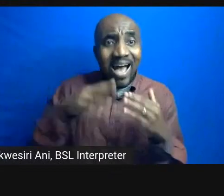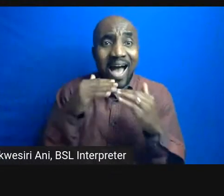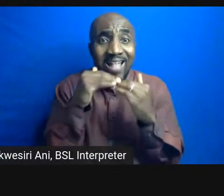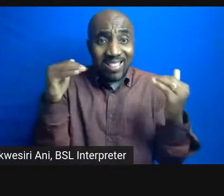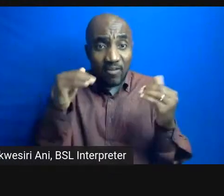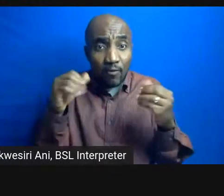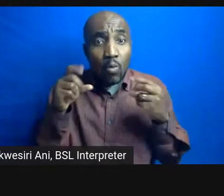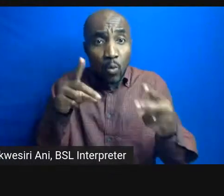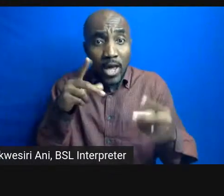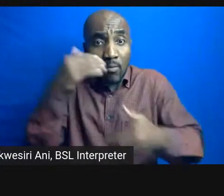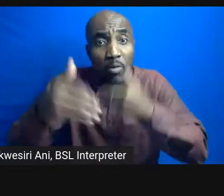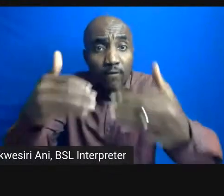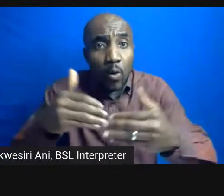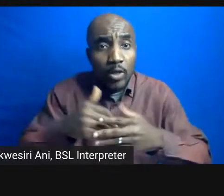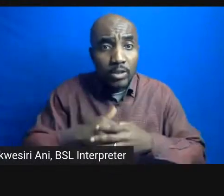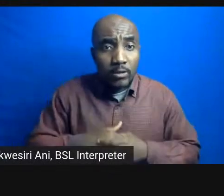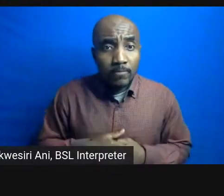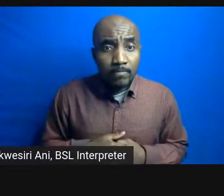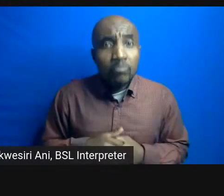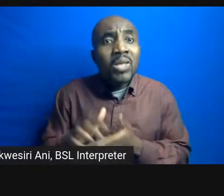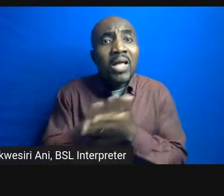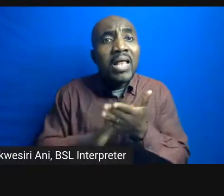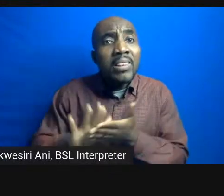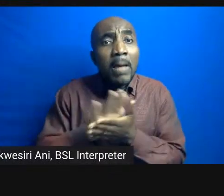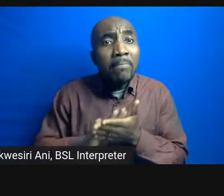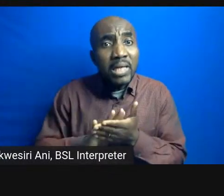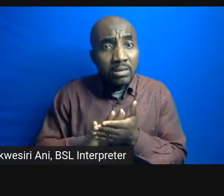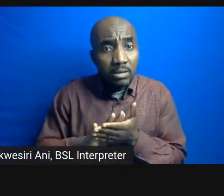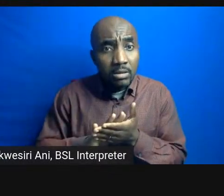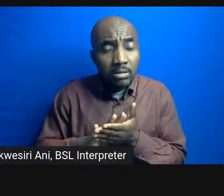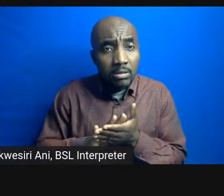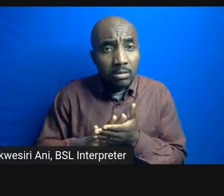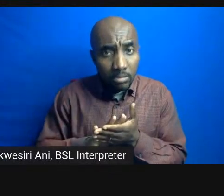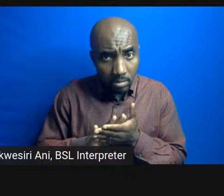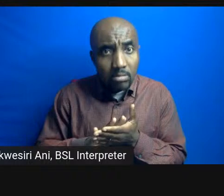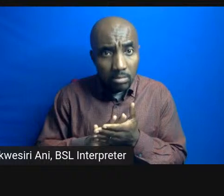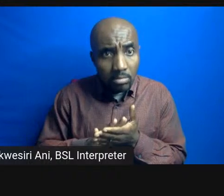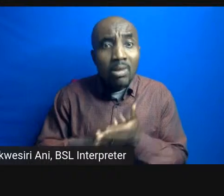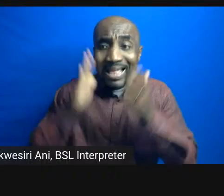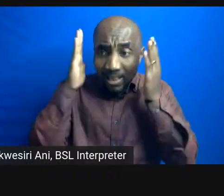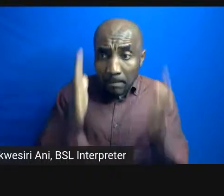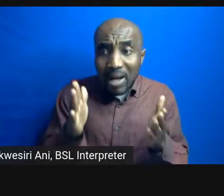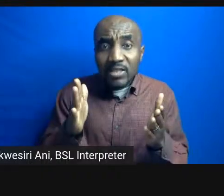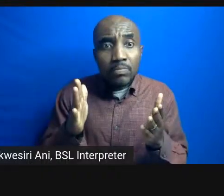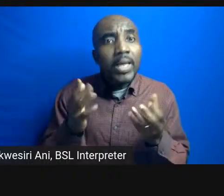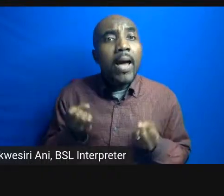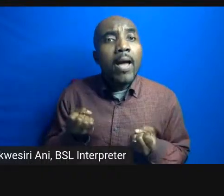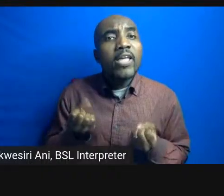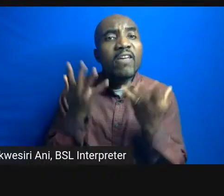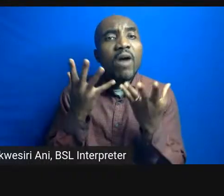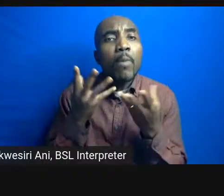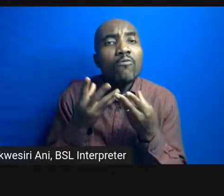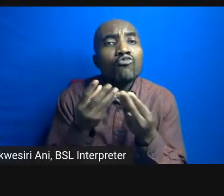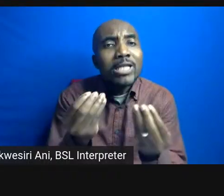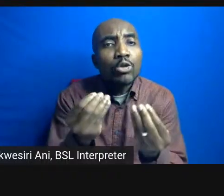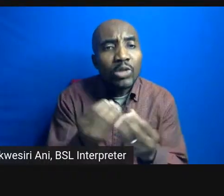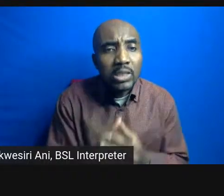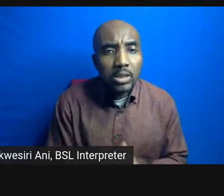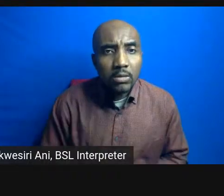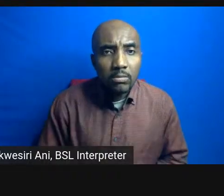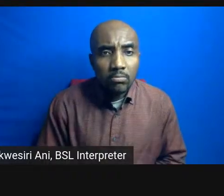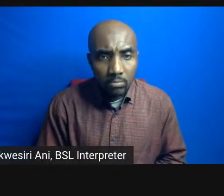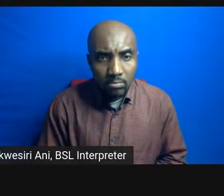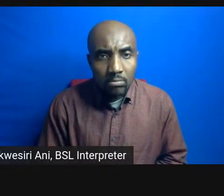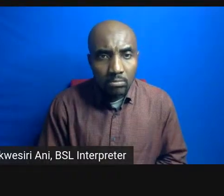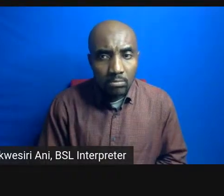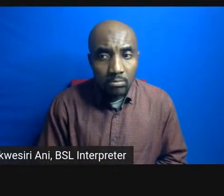field. And that means that somewhere else, there has to be a giving up of resources. That